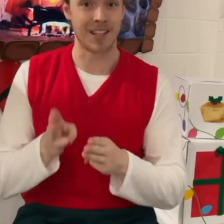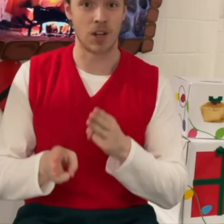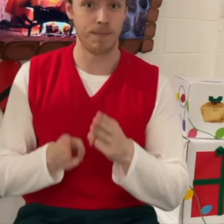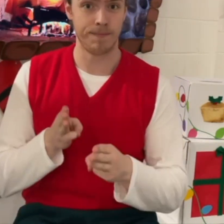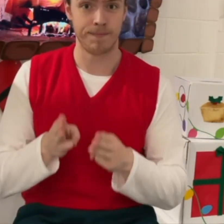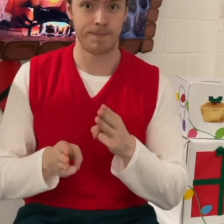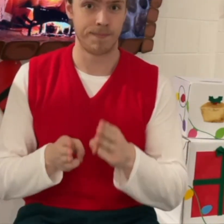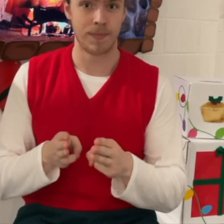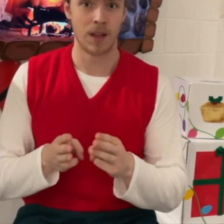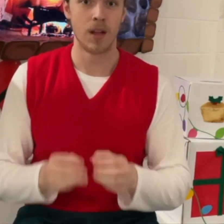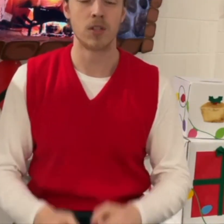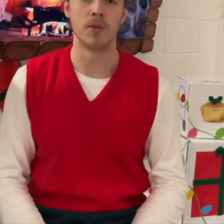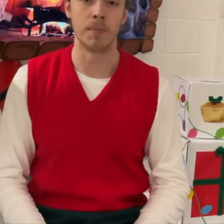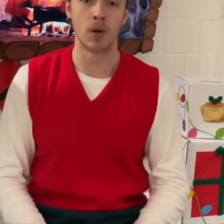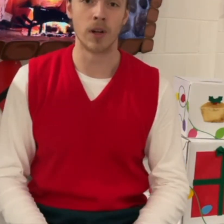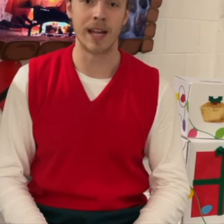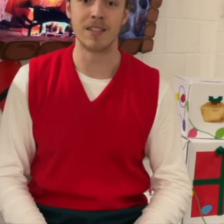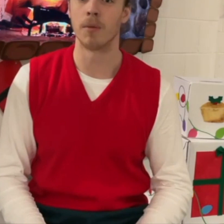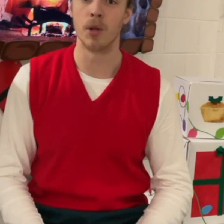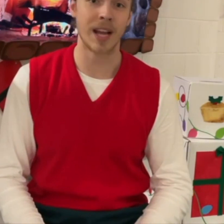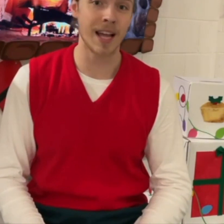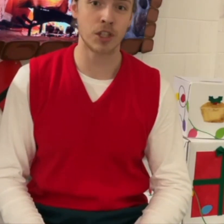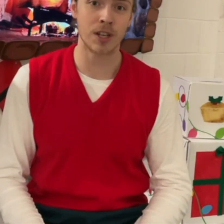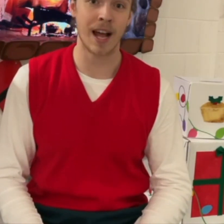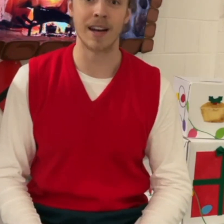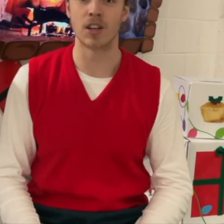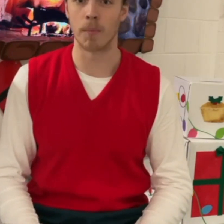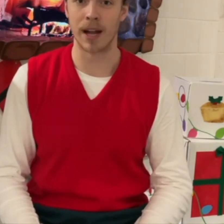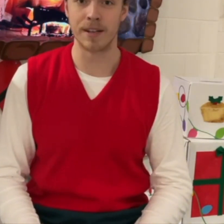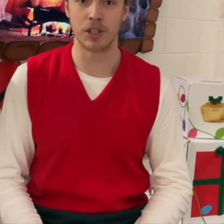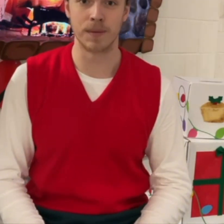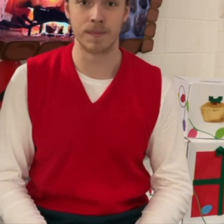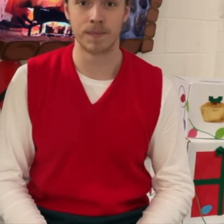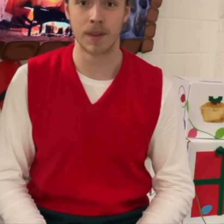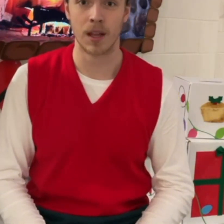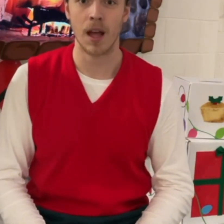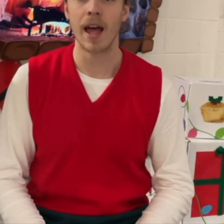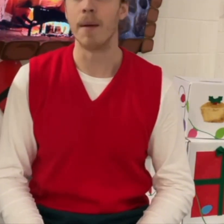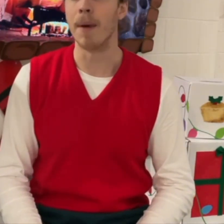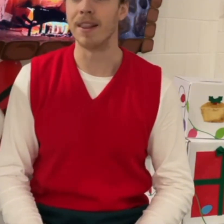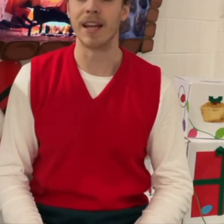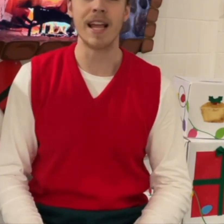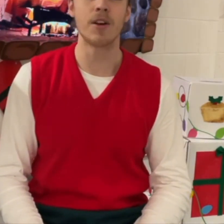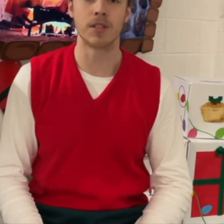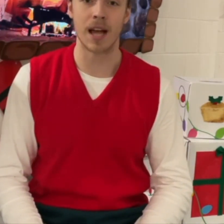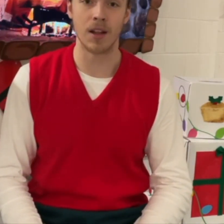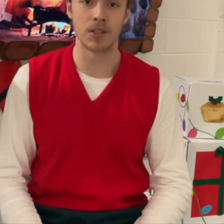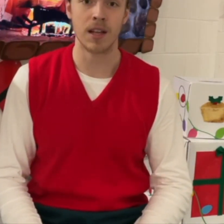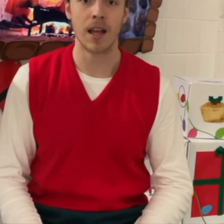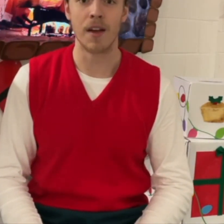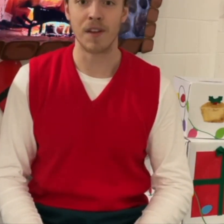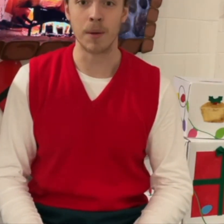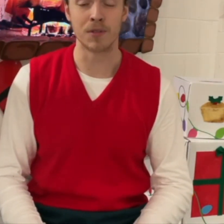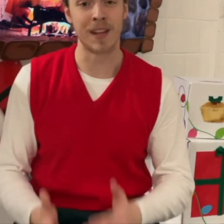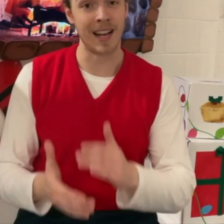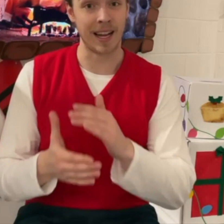Makaton to support his communication and comprehension. It meant that he could tell us if he was feeling